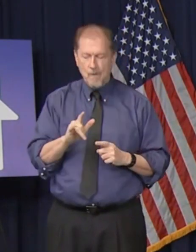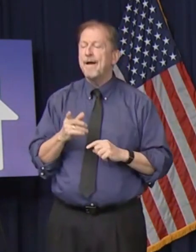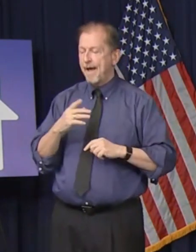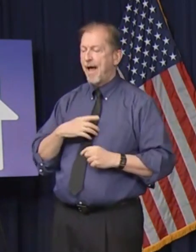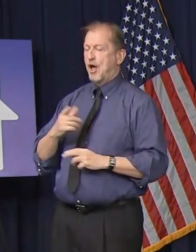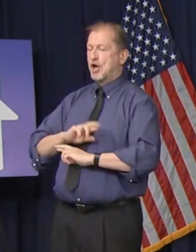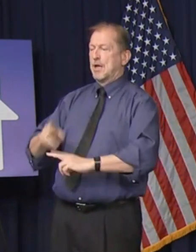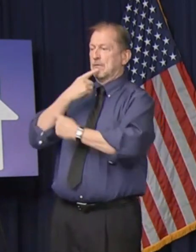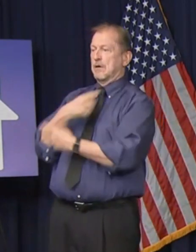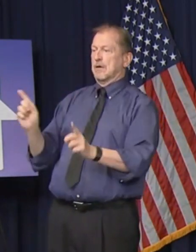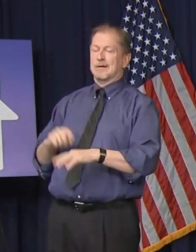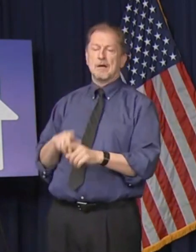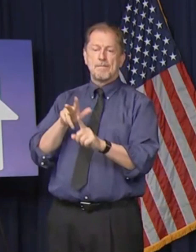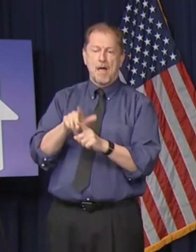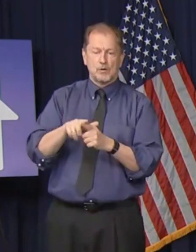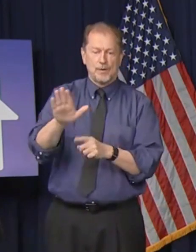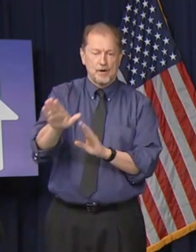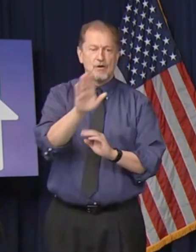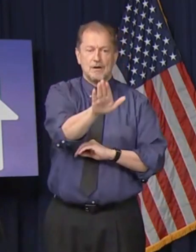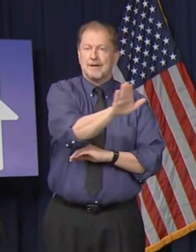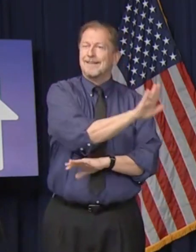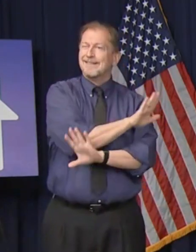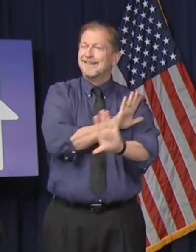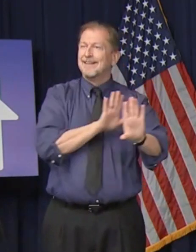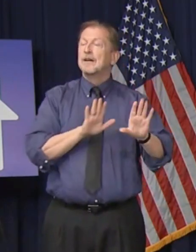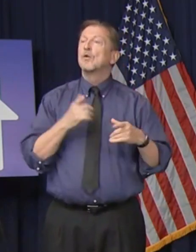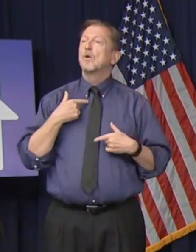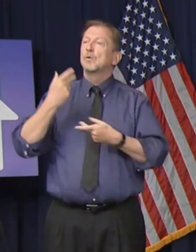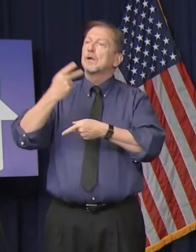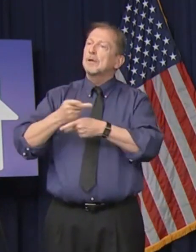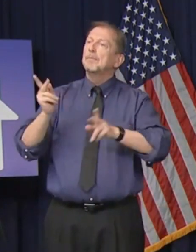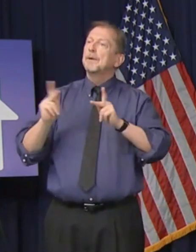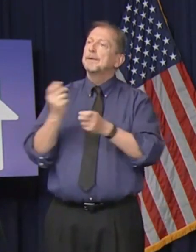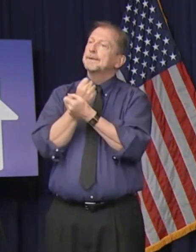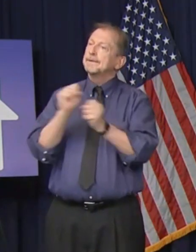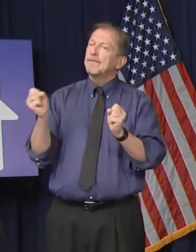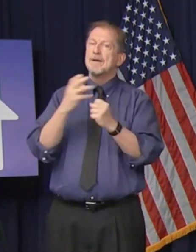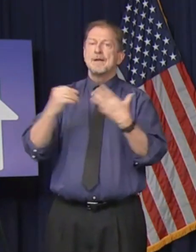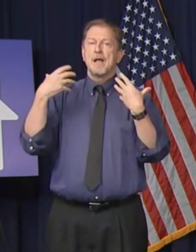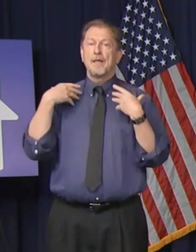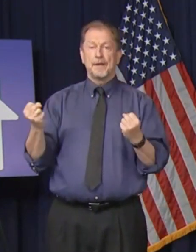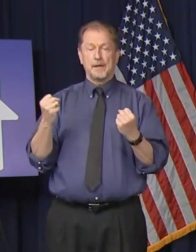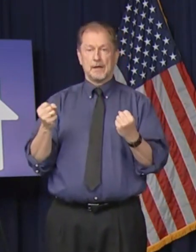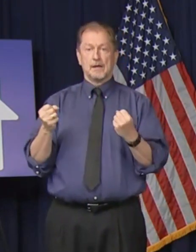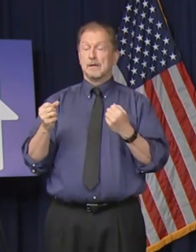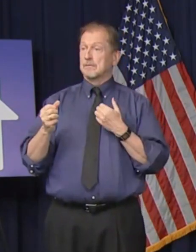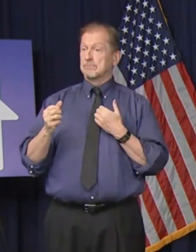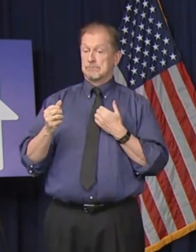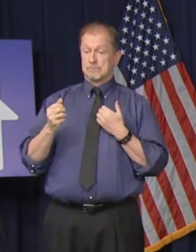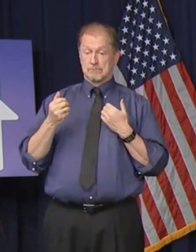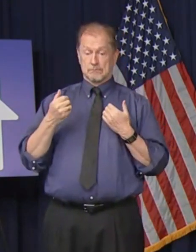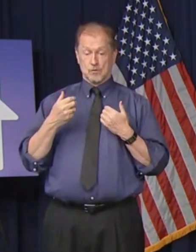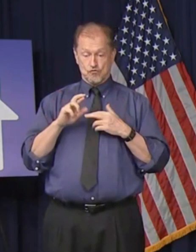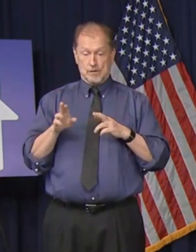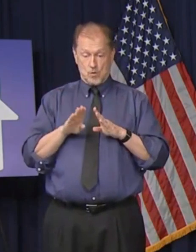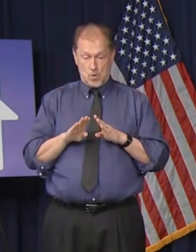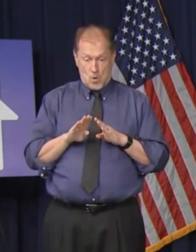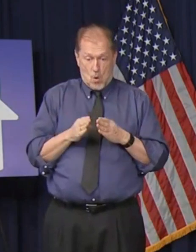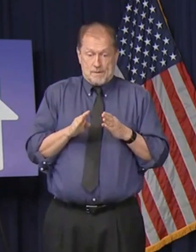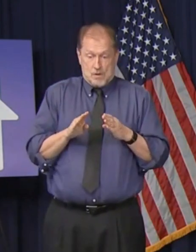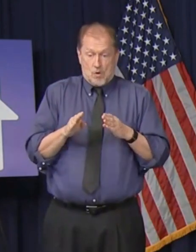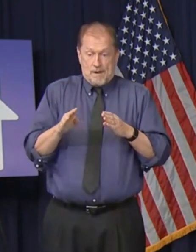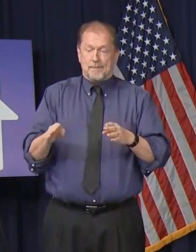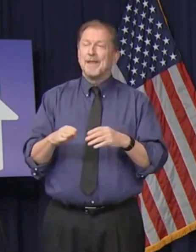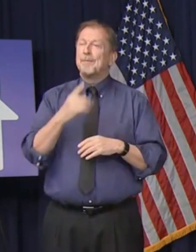let's say, keep people safe and healthy while we're reopening things, in part because we